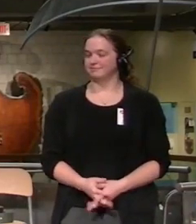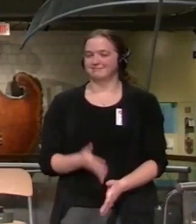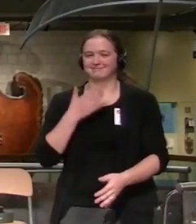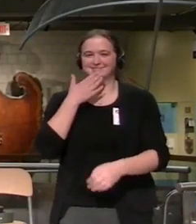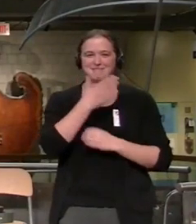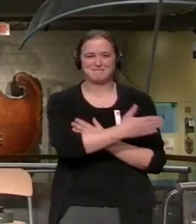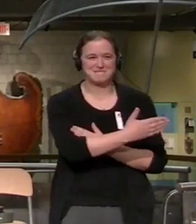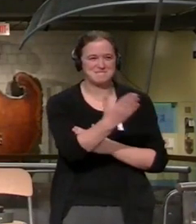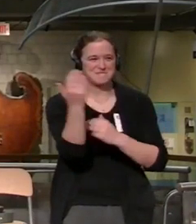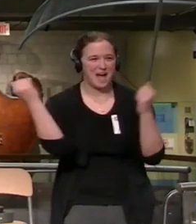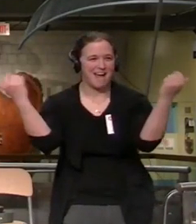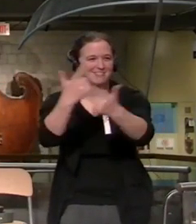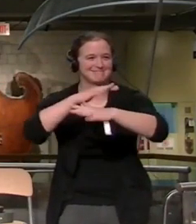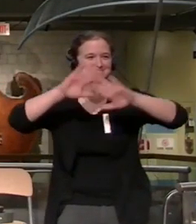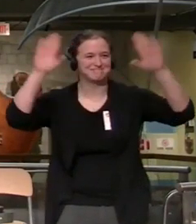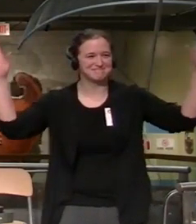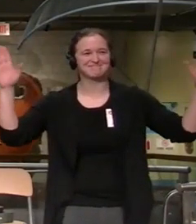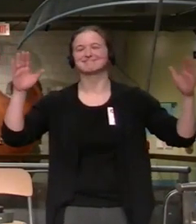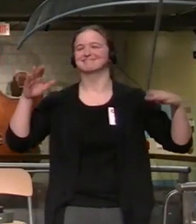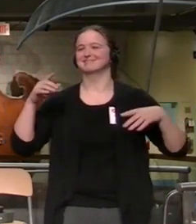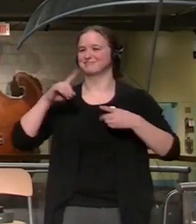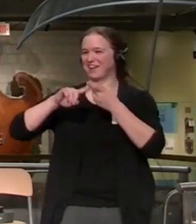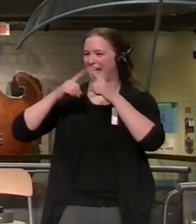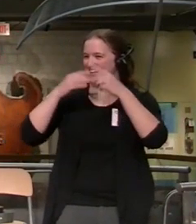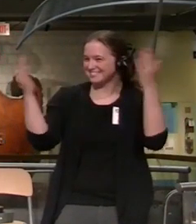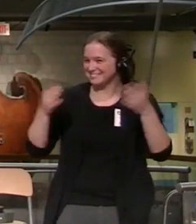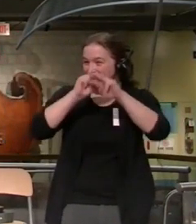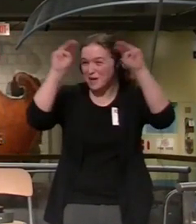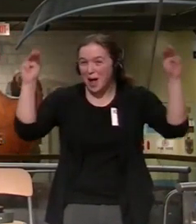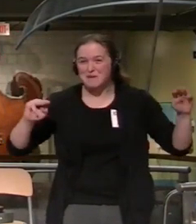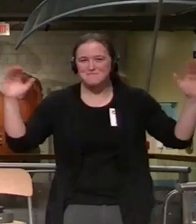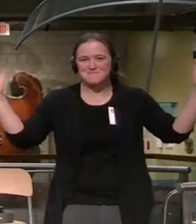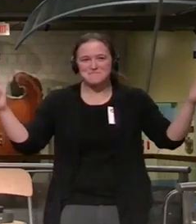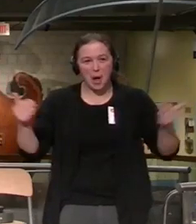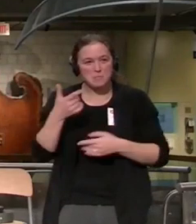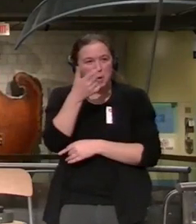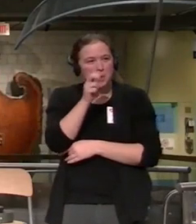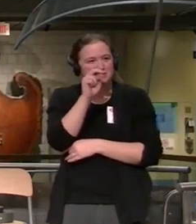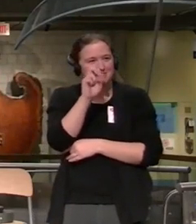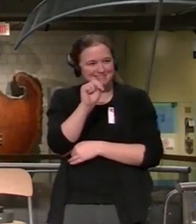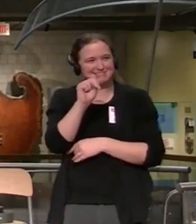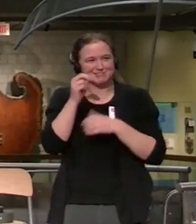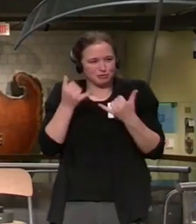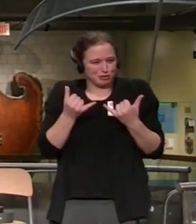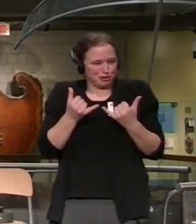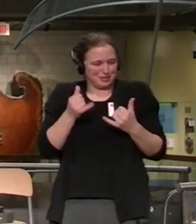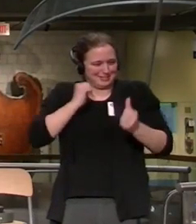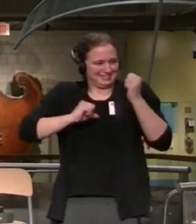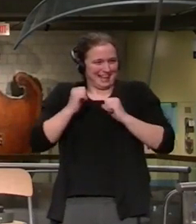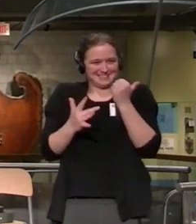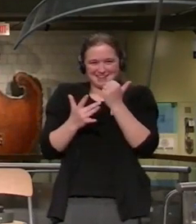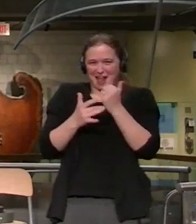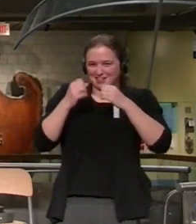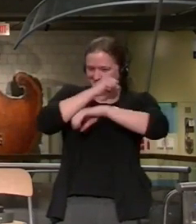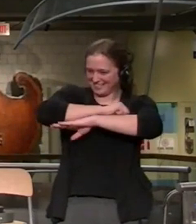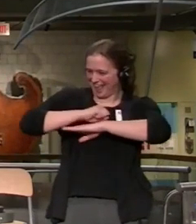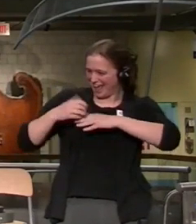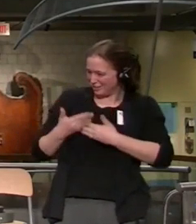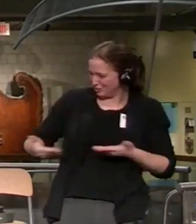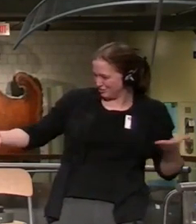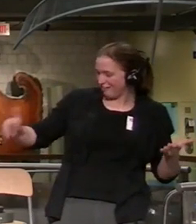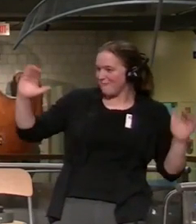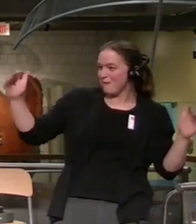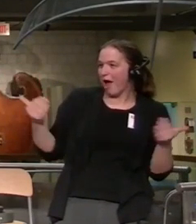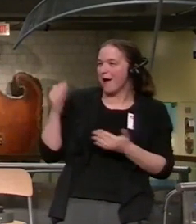Good morning, ladies and gentlemen, friends of the museum. Welcome to the Gordon Current Science and Technology stage, and welcome to